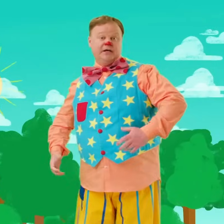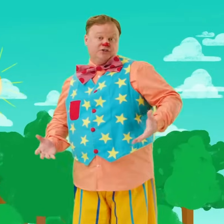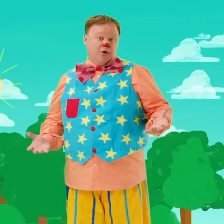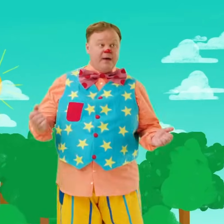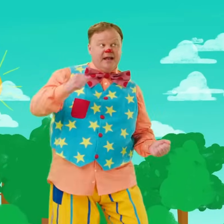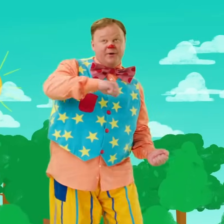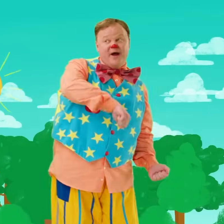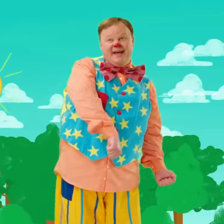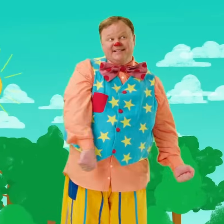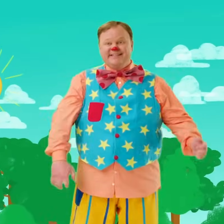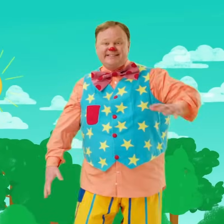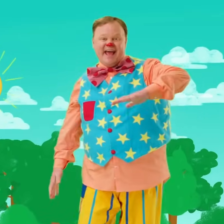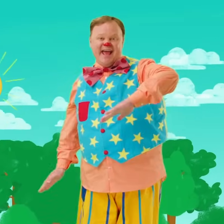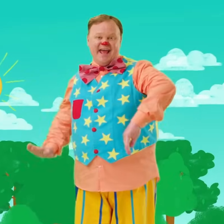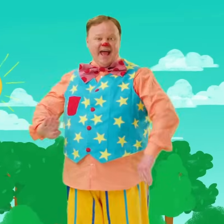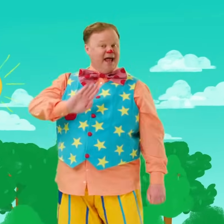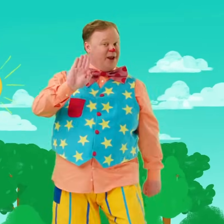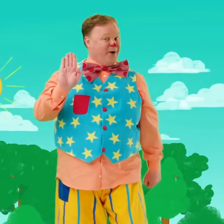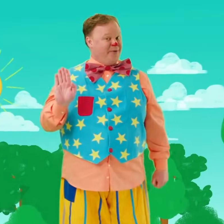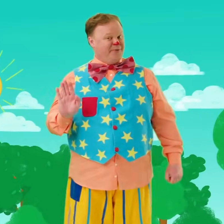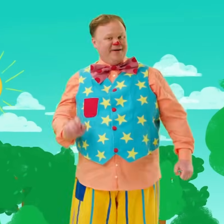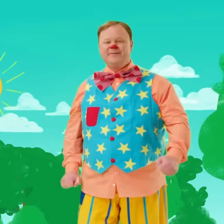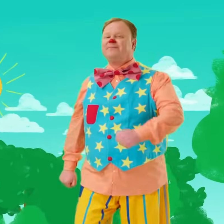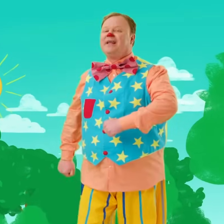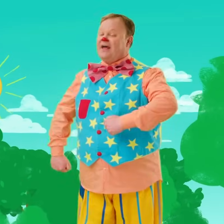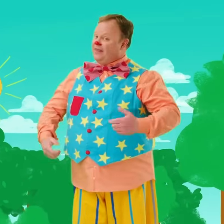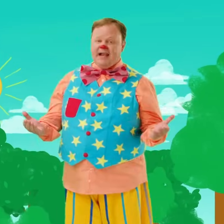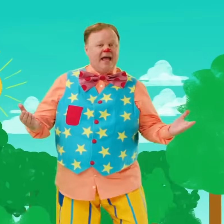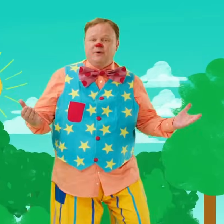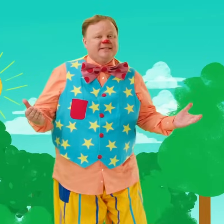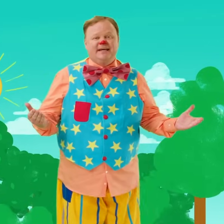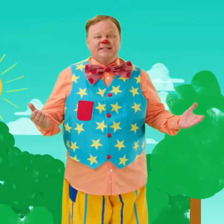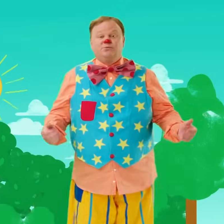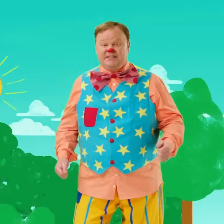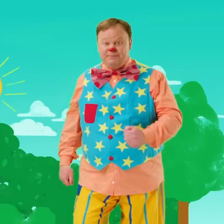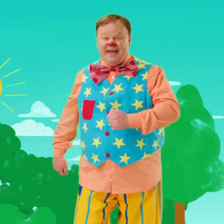So many ways to say hello, the languages we speak.